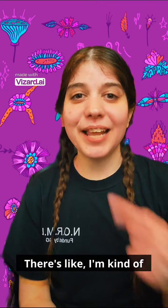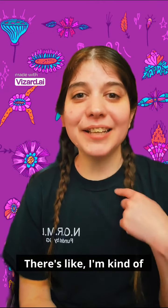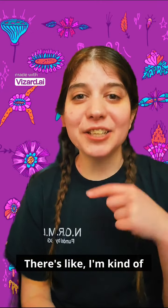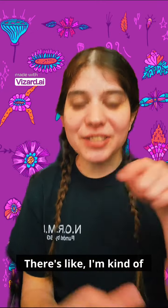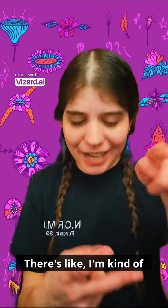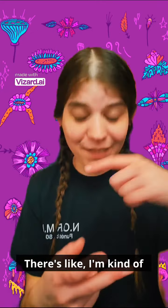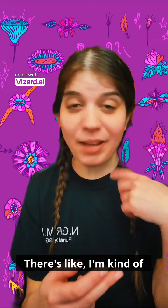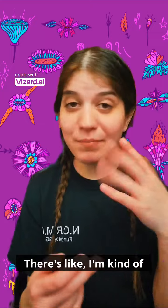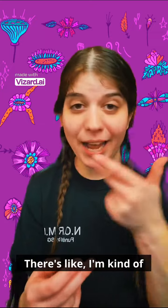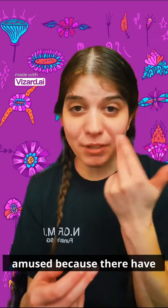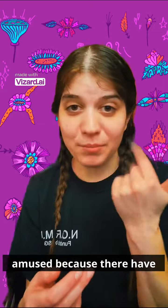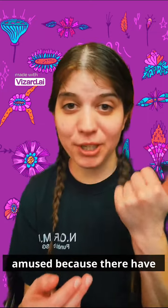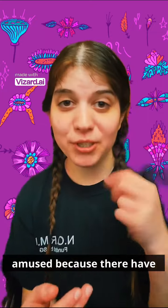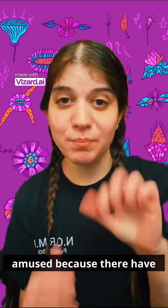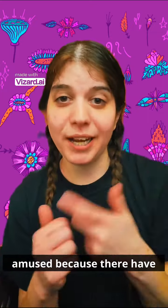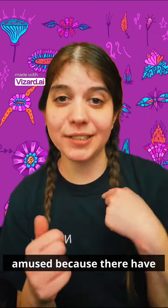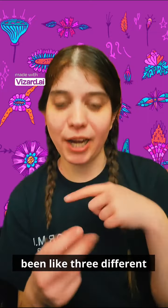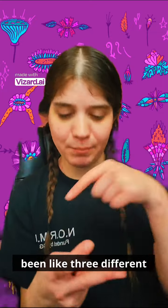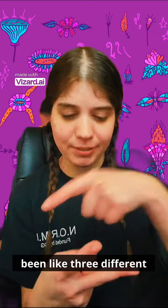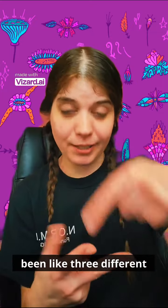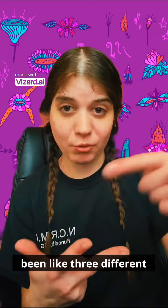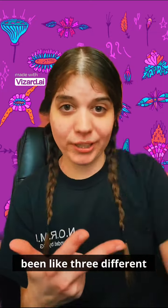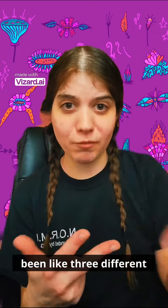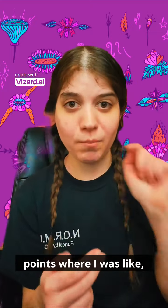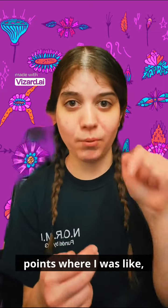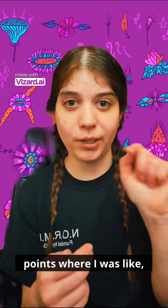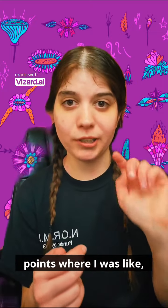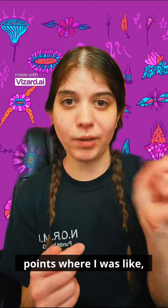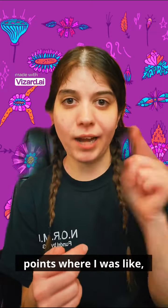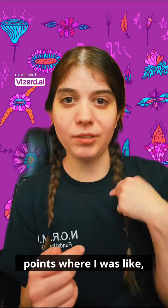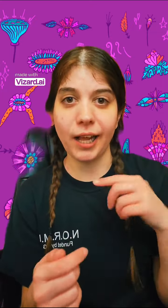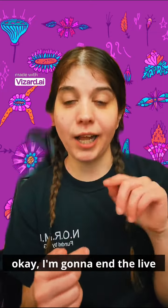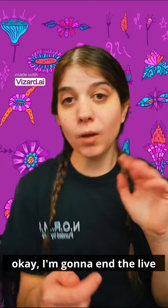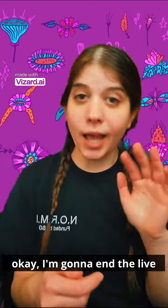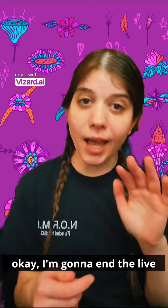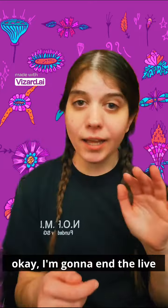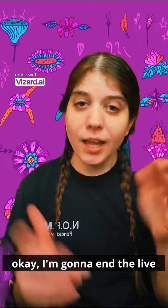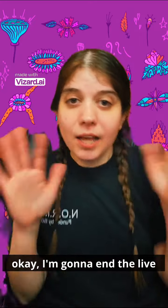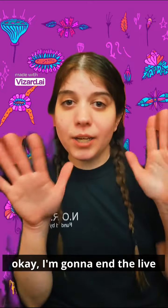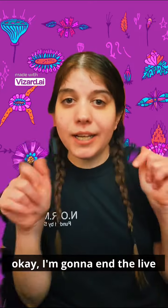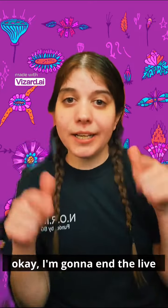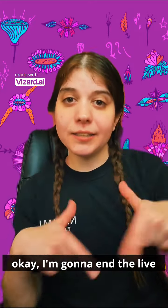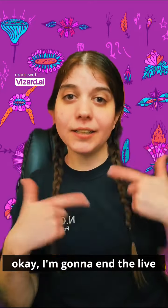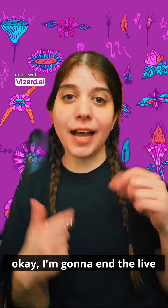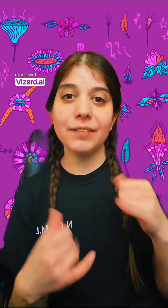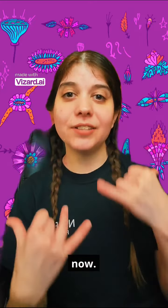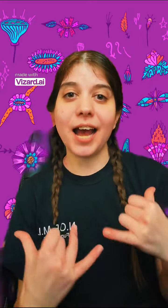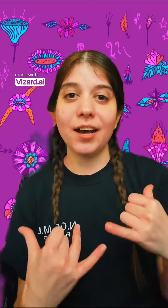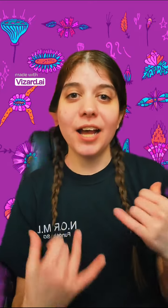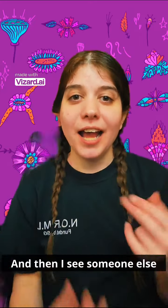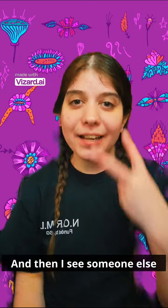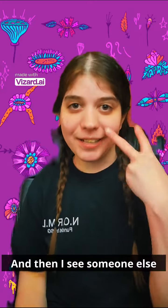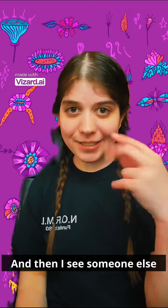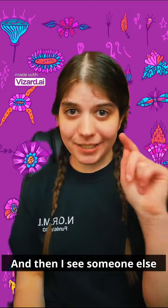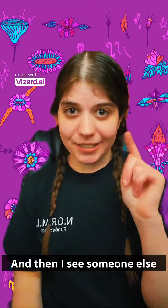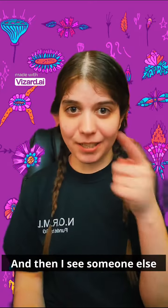There's like, I'm kind of amused because there have been like 3 different points where I was like, okay, I'm gonna end the live now, and then I see someone